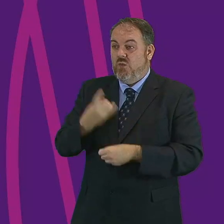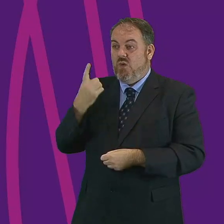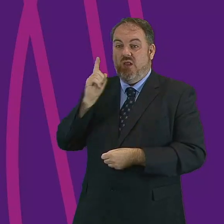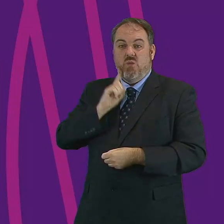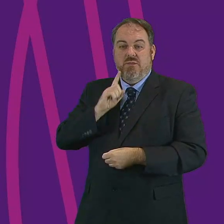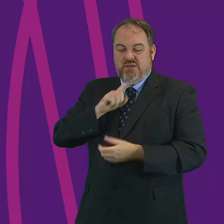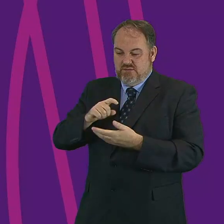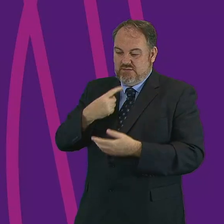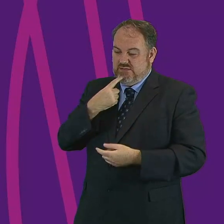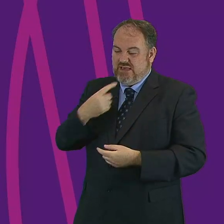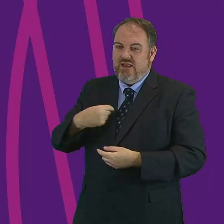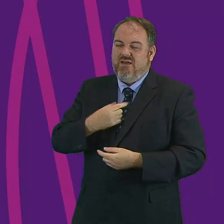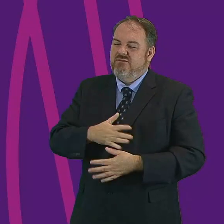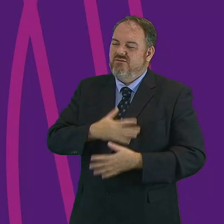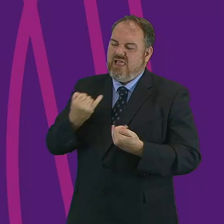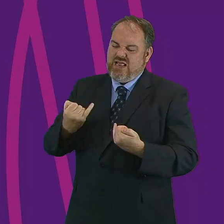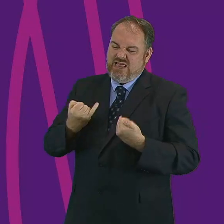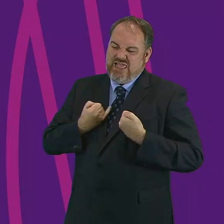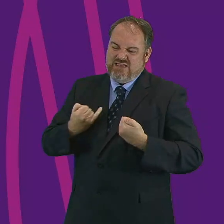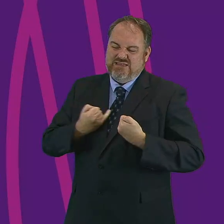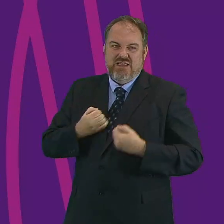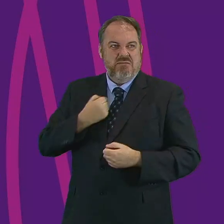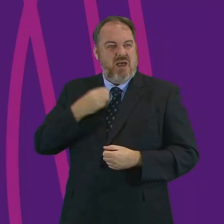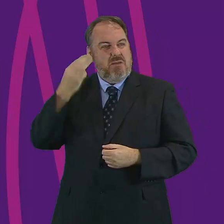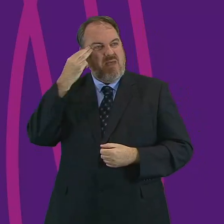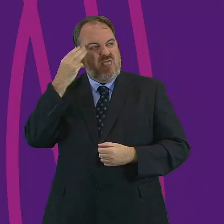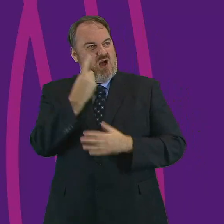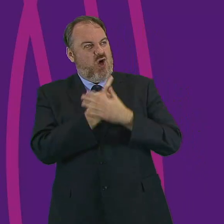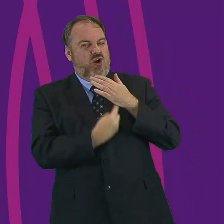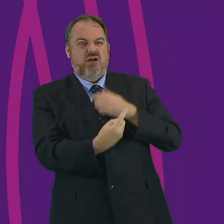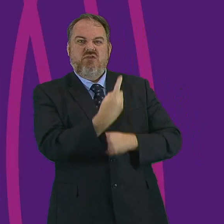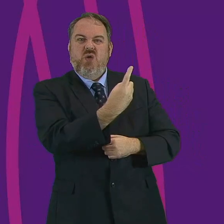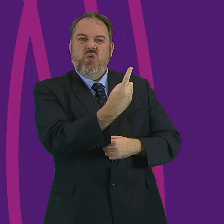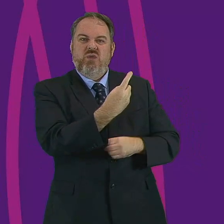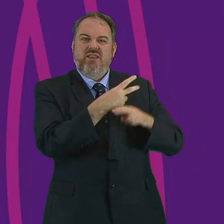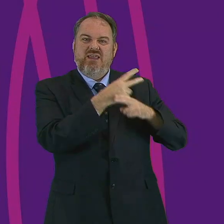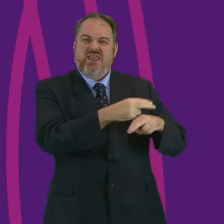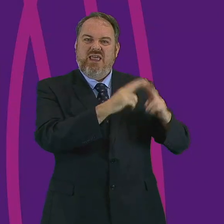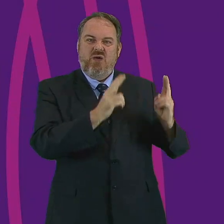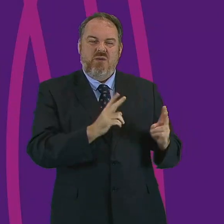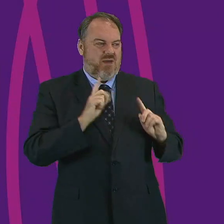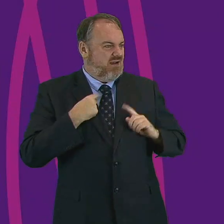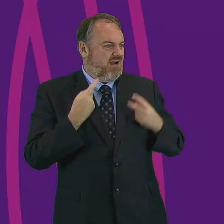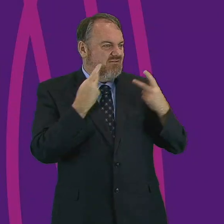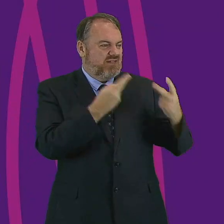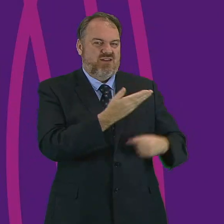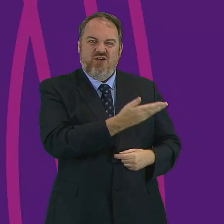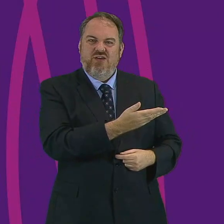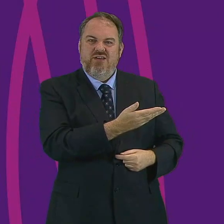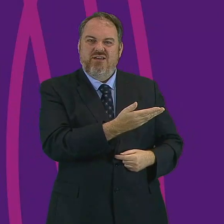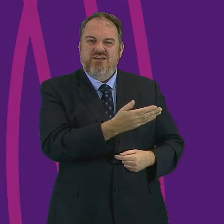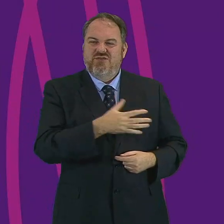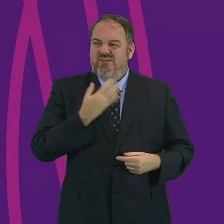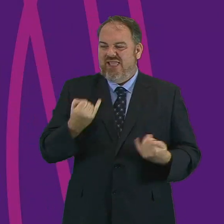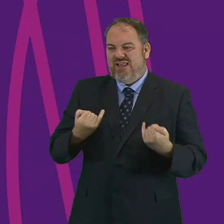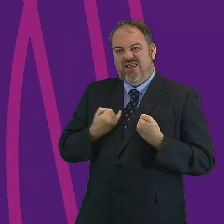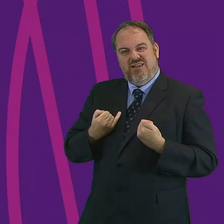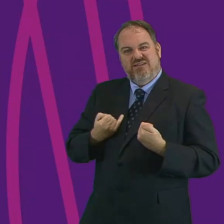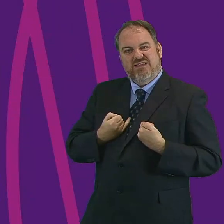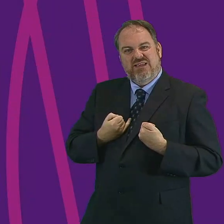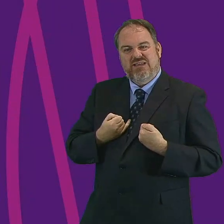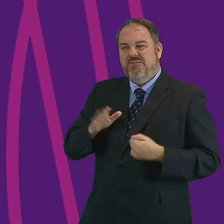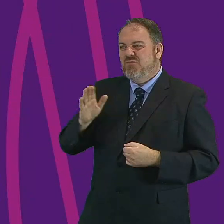Lennon. I thank the First Minister for her response, and I am pleased that the Health Secretary will meet with Cathy Russell and engage with the Care Home Relatives